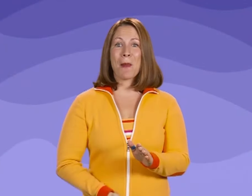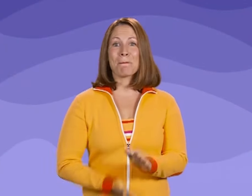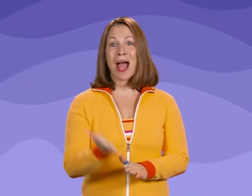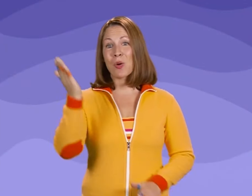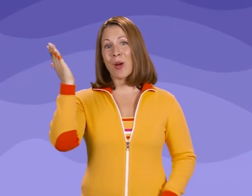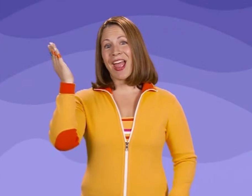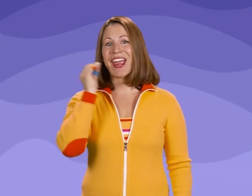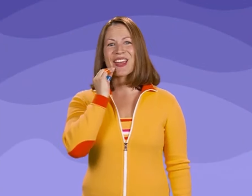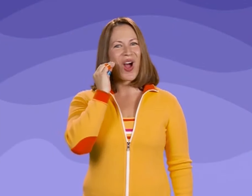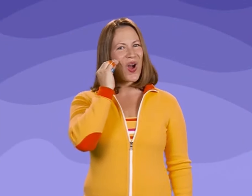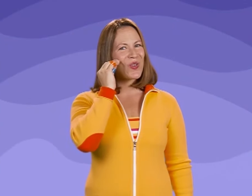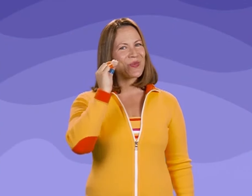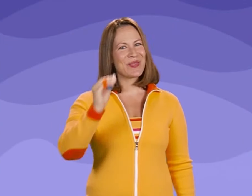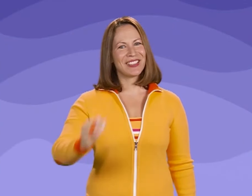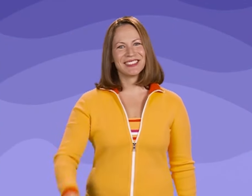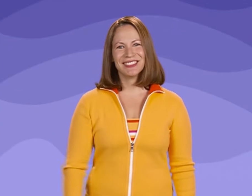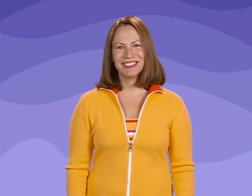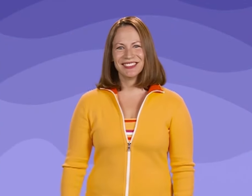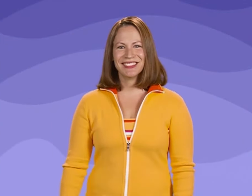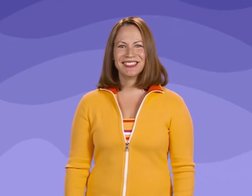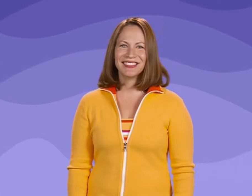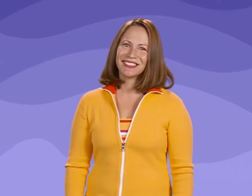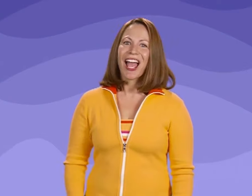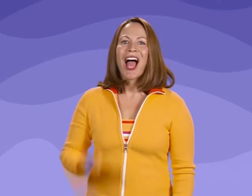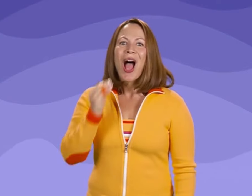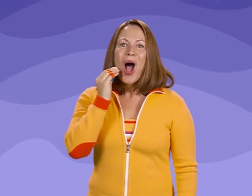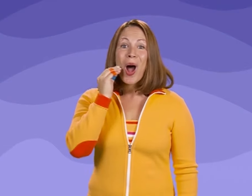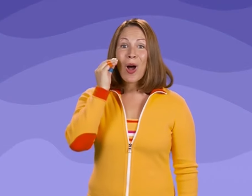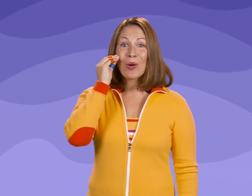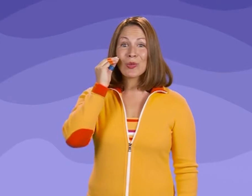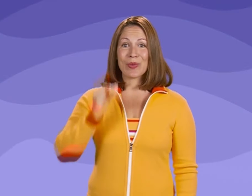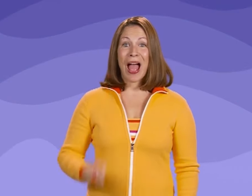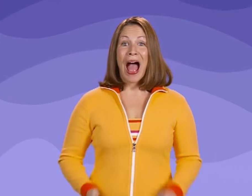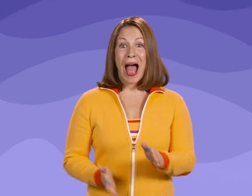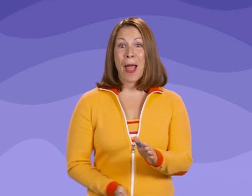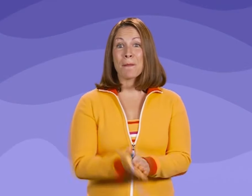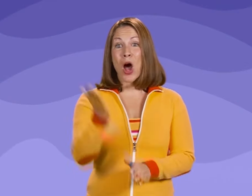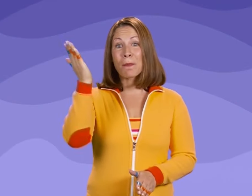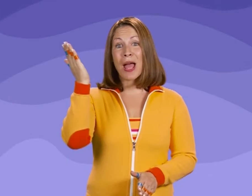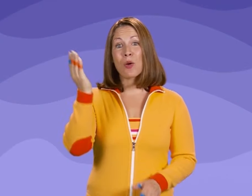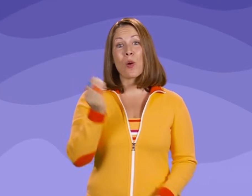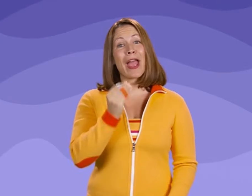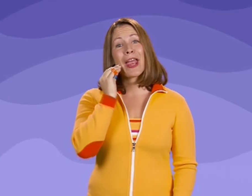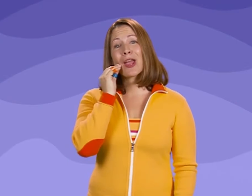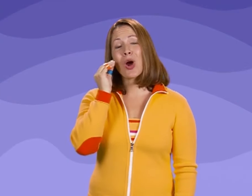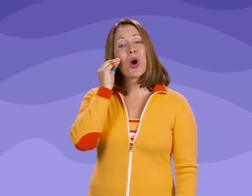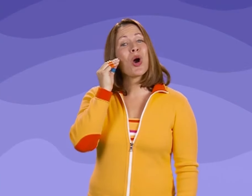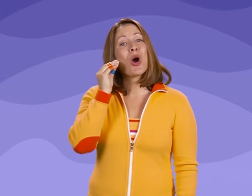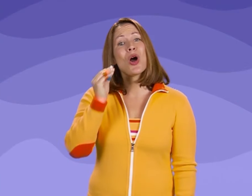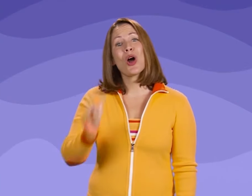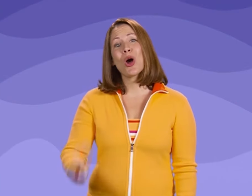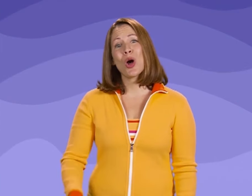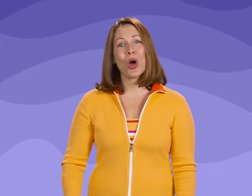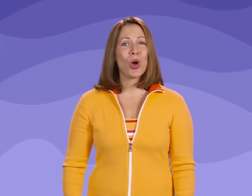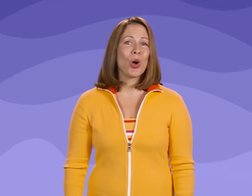on my way home. I'll be back another day. Home, I'm on my way